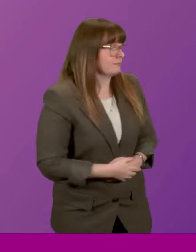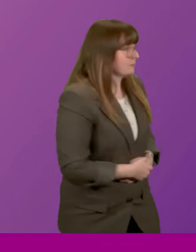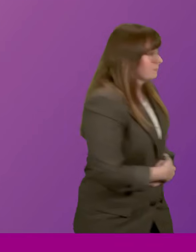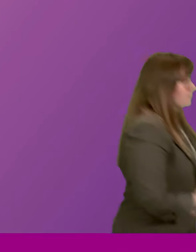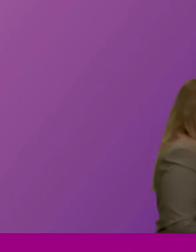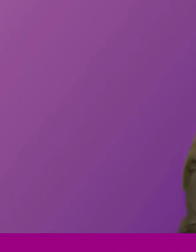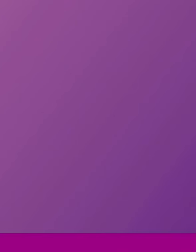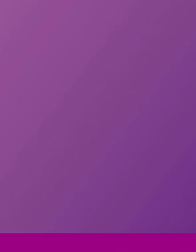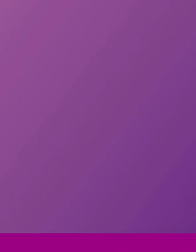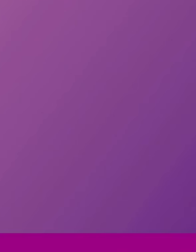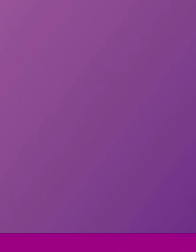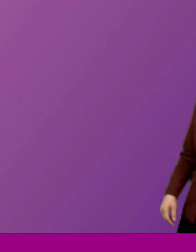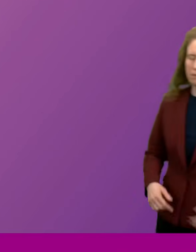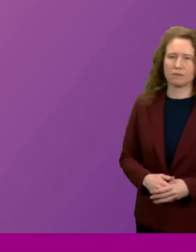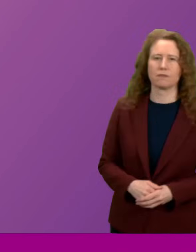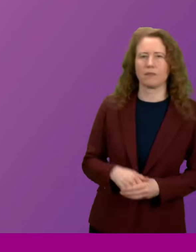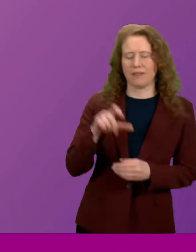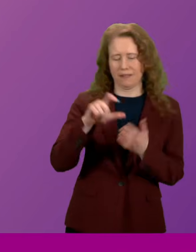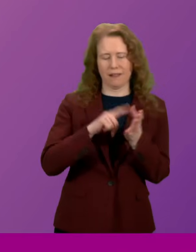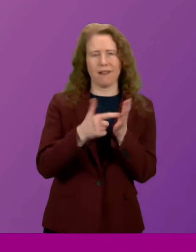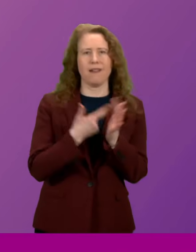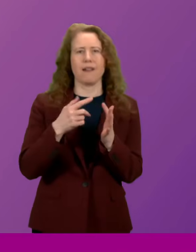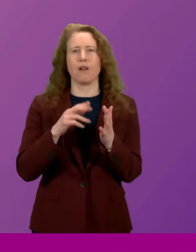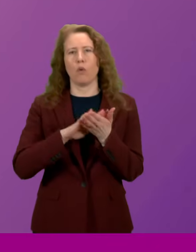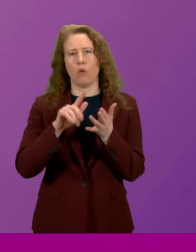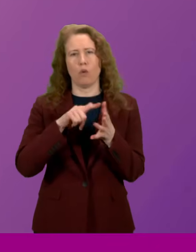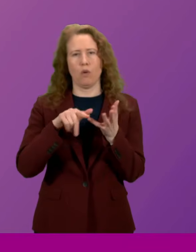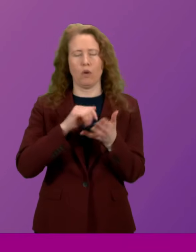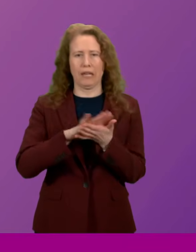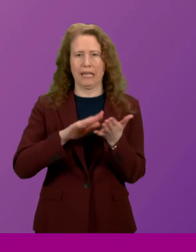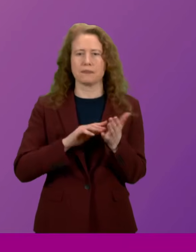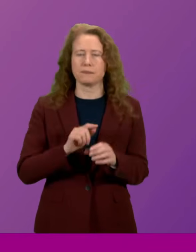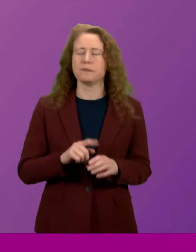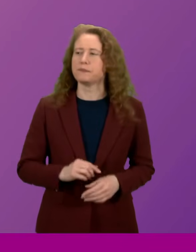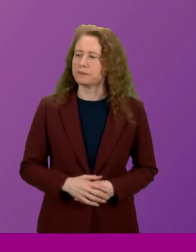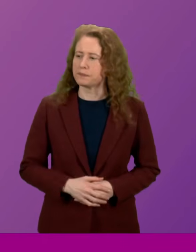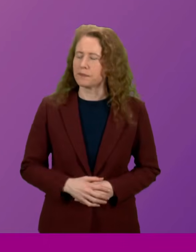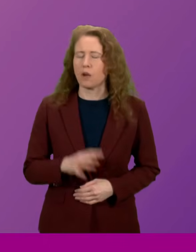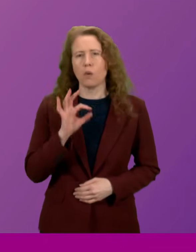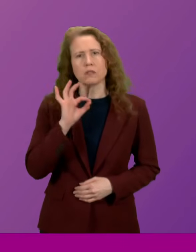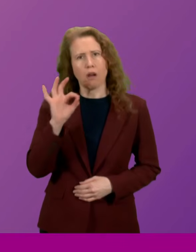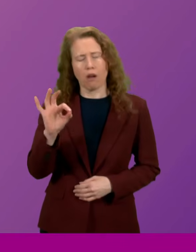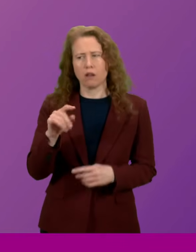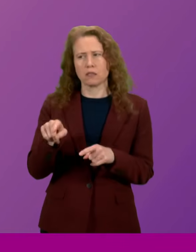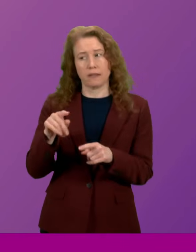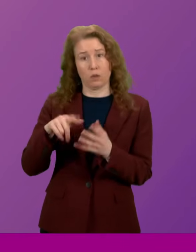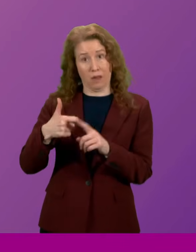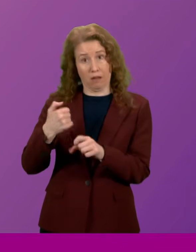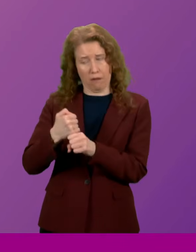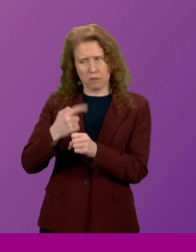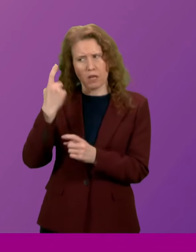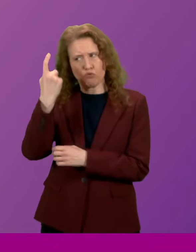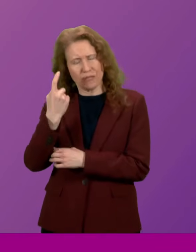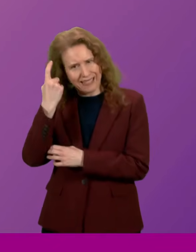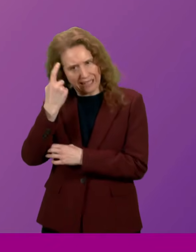Claire Haughey. To ask the First Minister, in light of the UK Government's reported decision to revisit compensating women against state